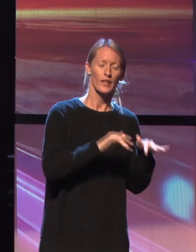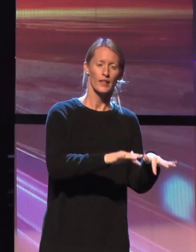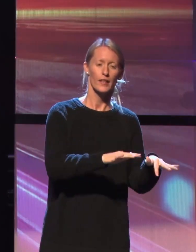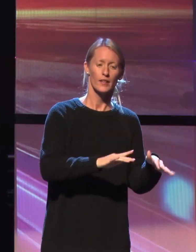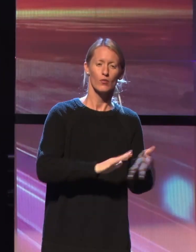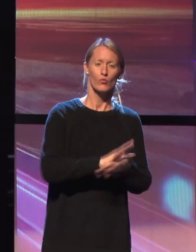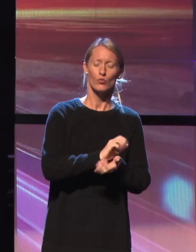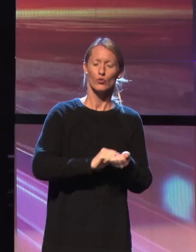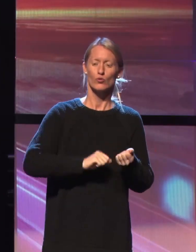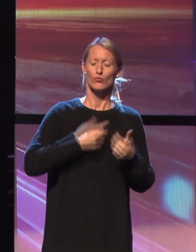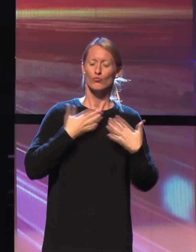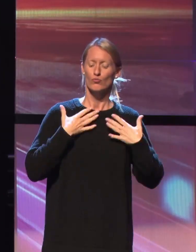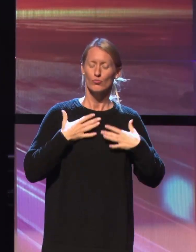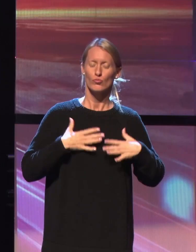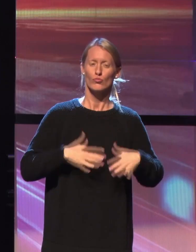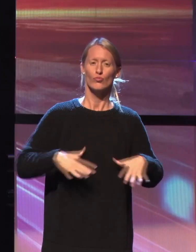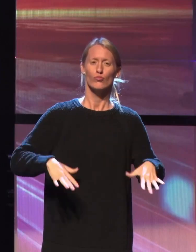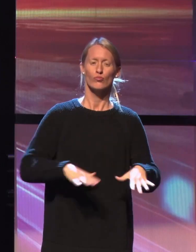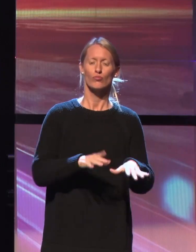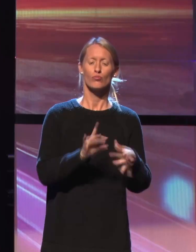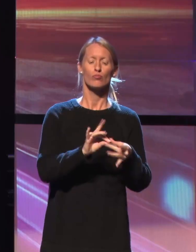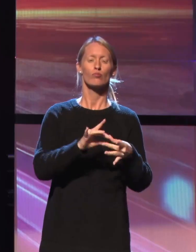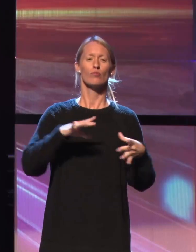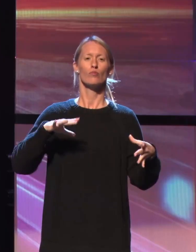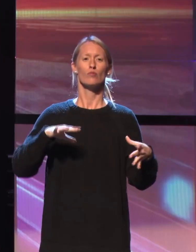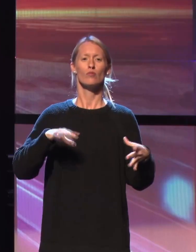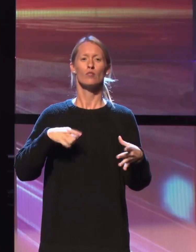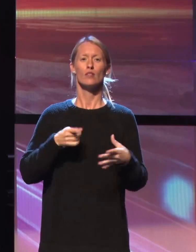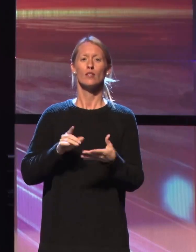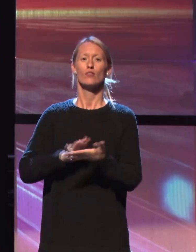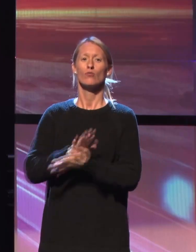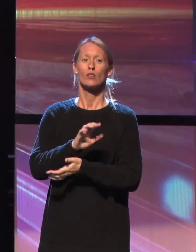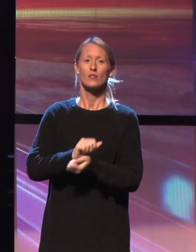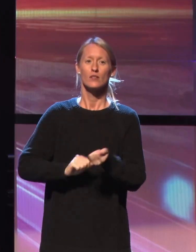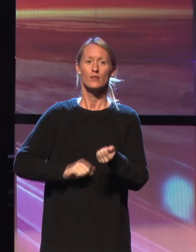my humanity. And it's corrosive and corruptive of your humanity.